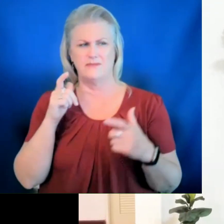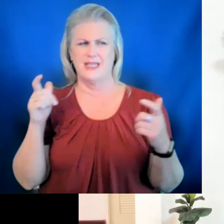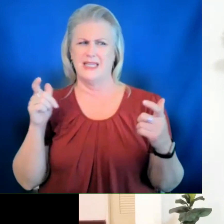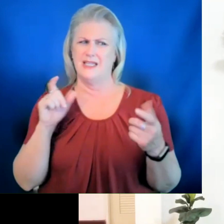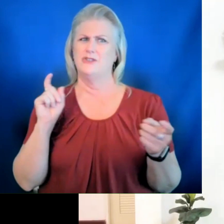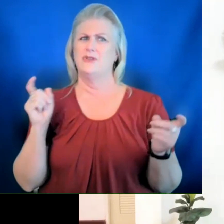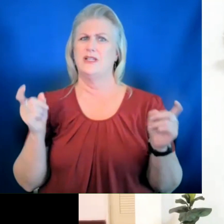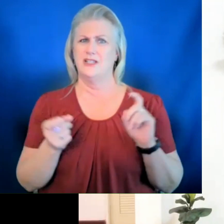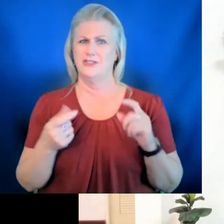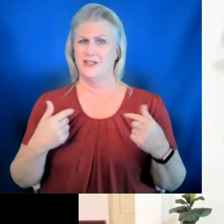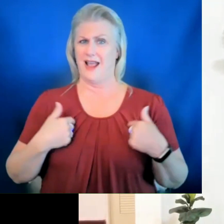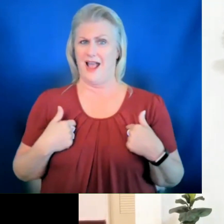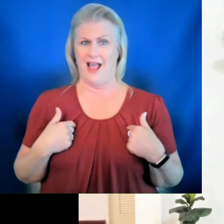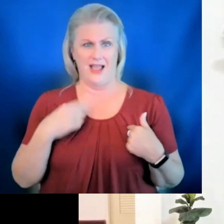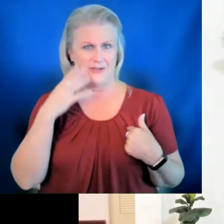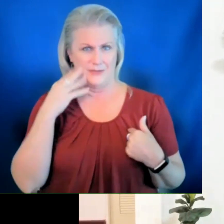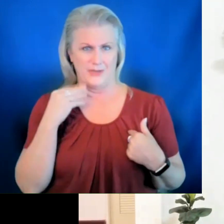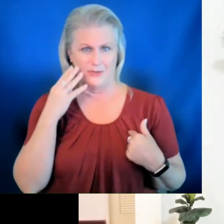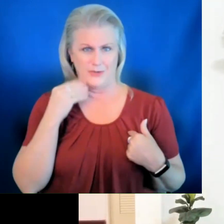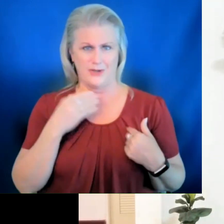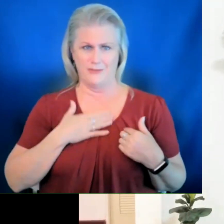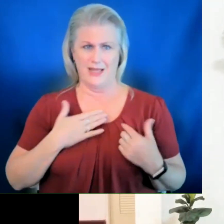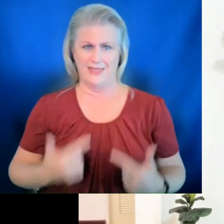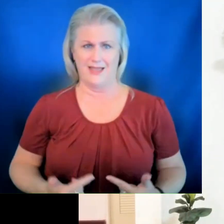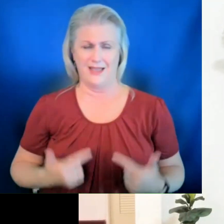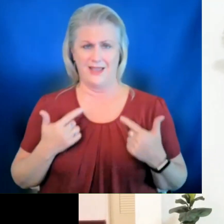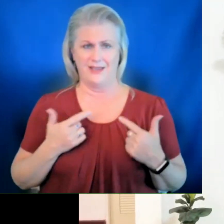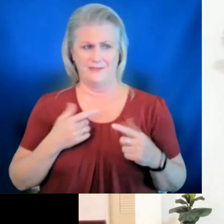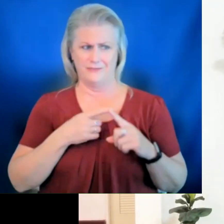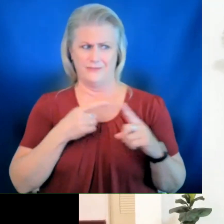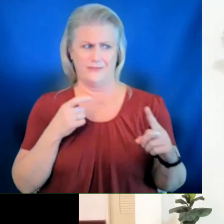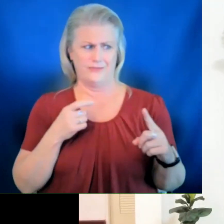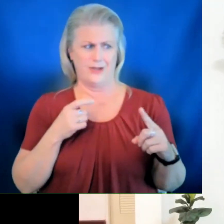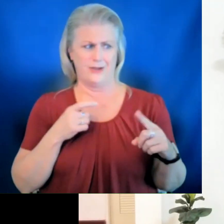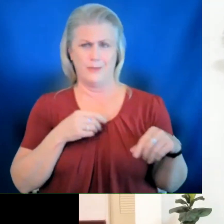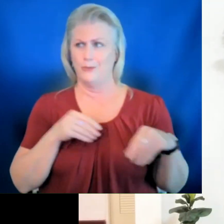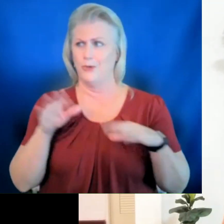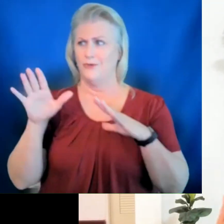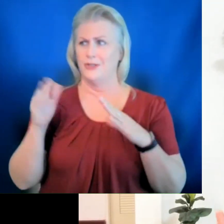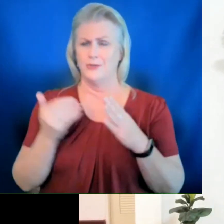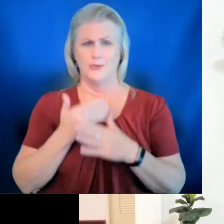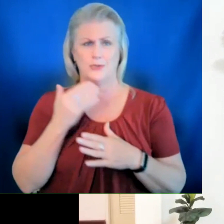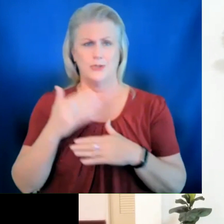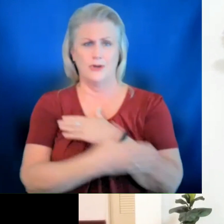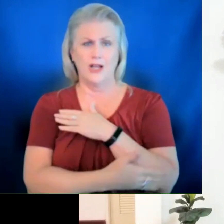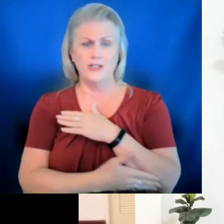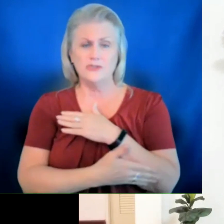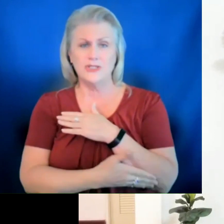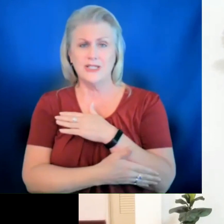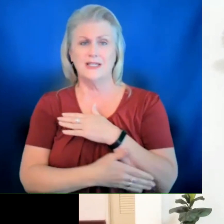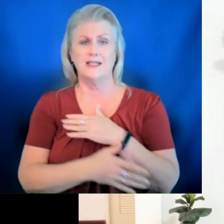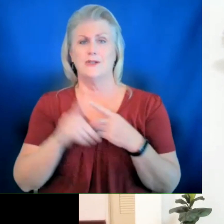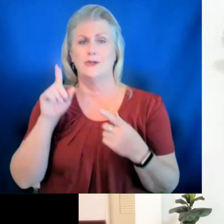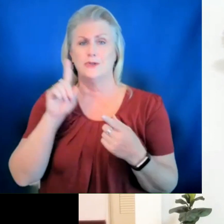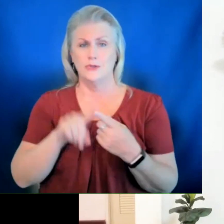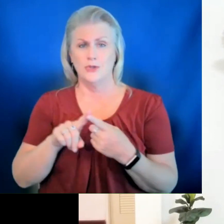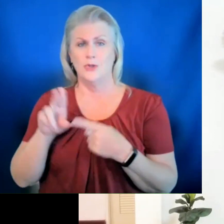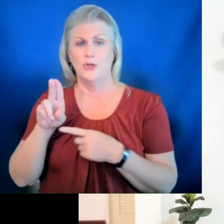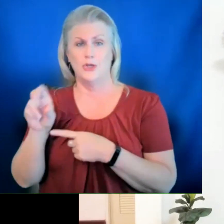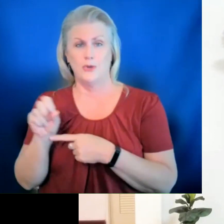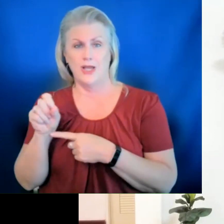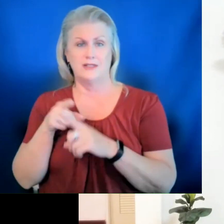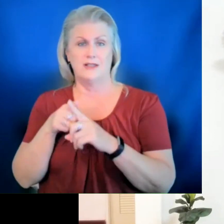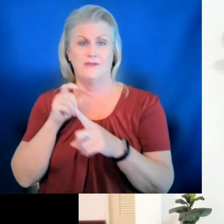of the major transitions I have been through in my life, from moving to a new country